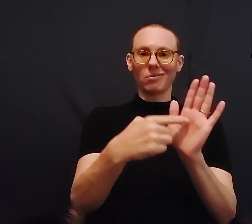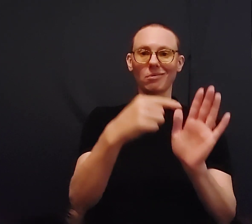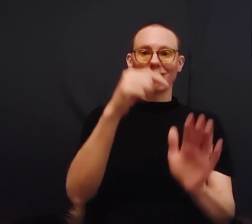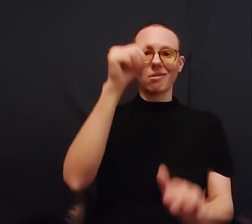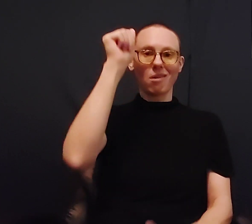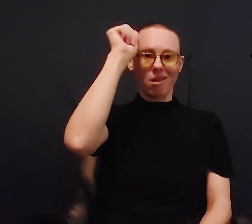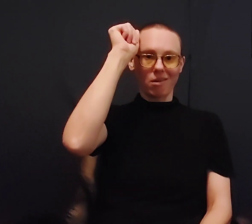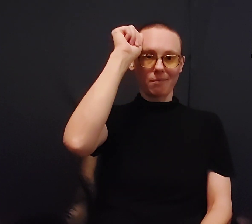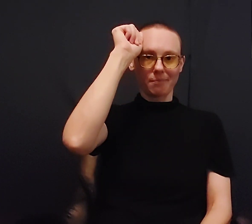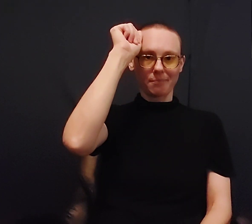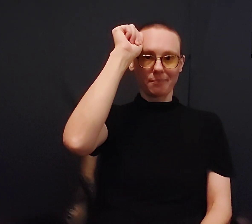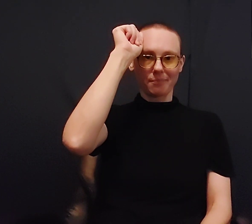represents Adam.